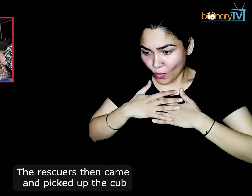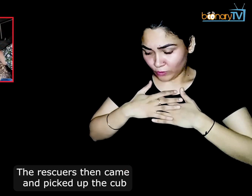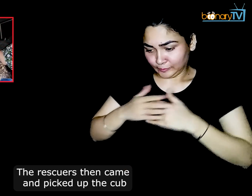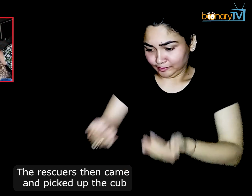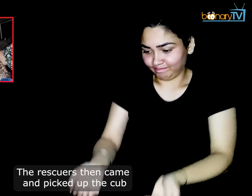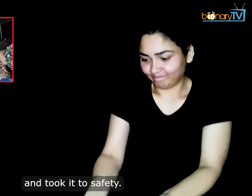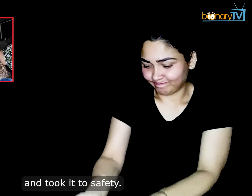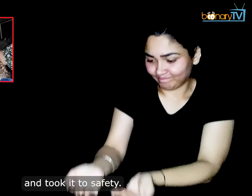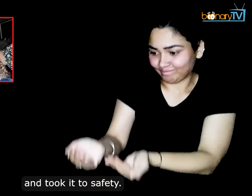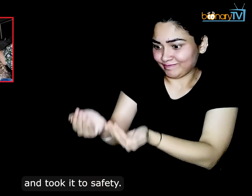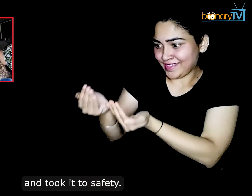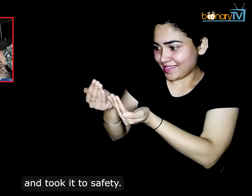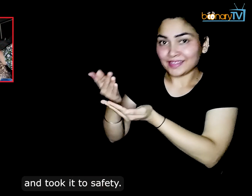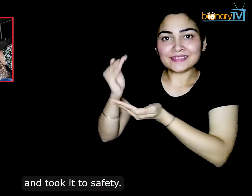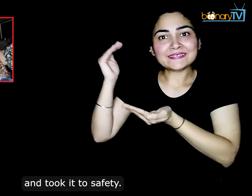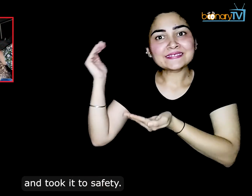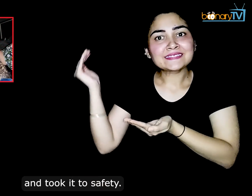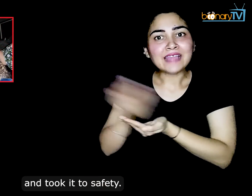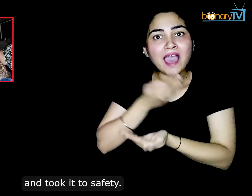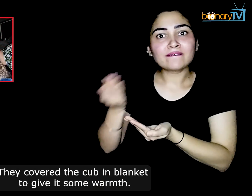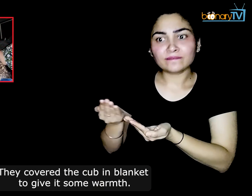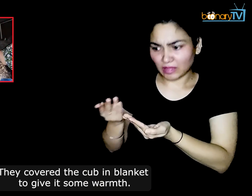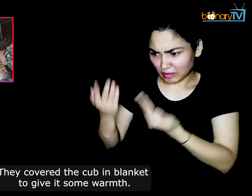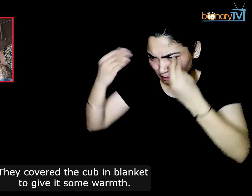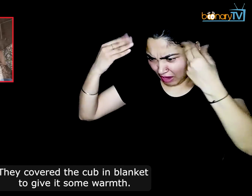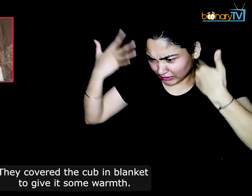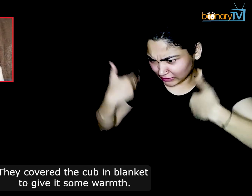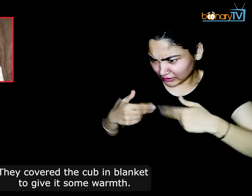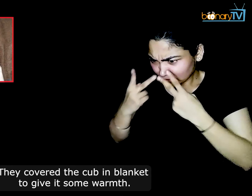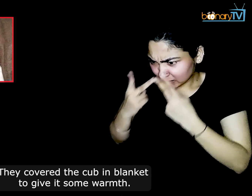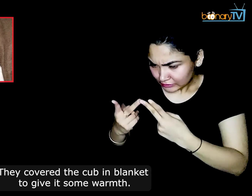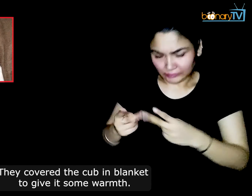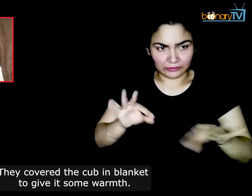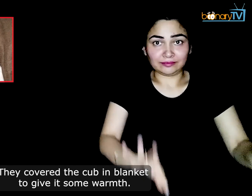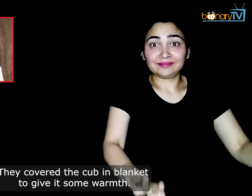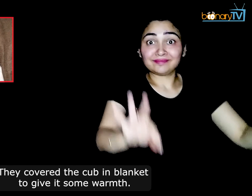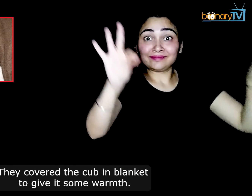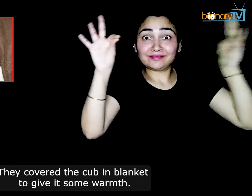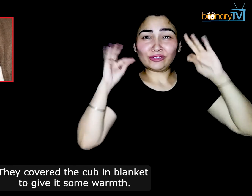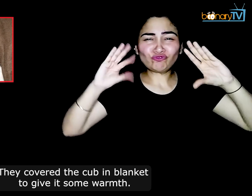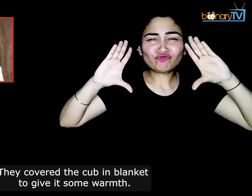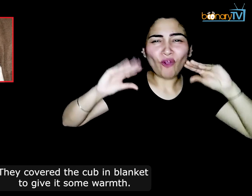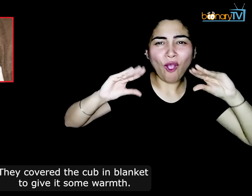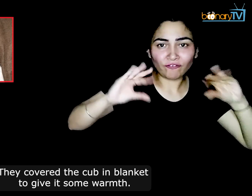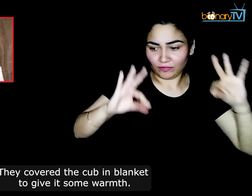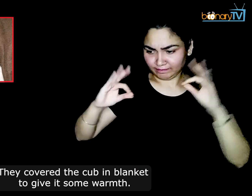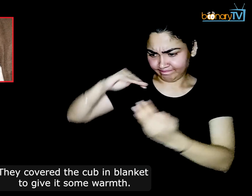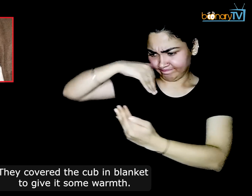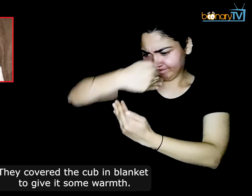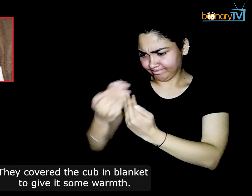cub and took it to safety. They covered the cub in blanket to give it some warmth.